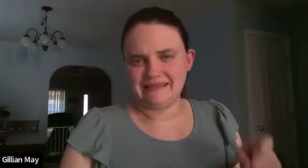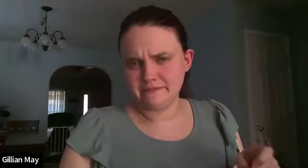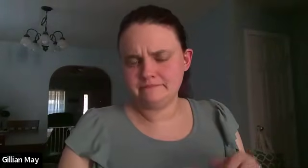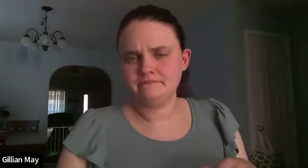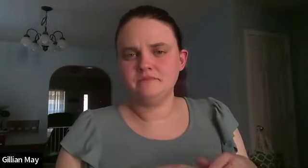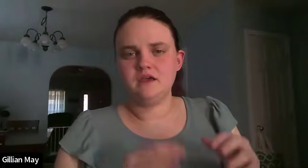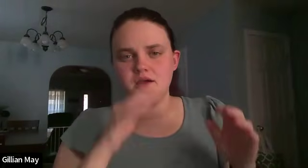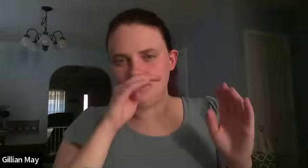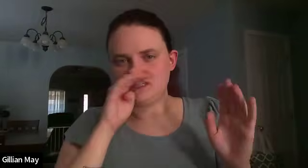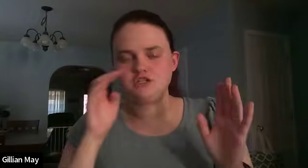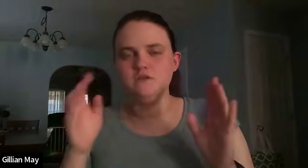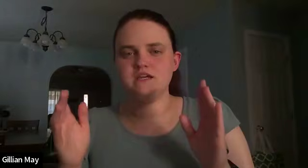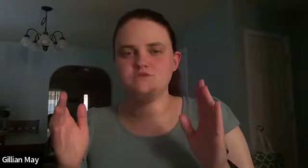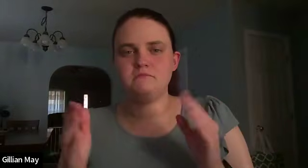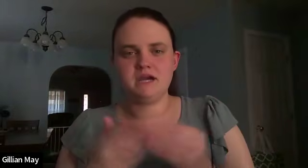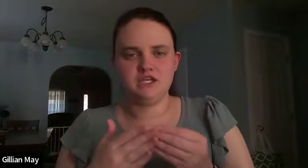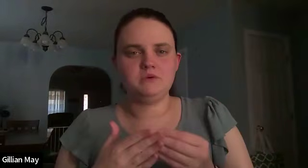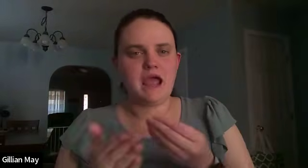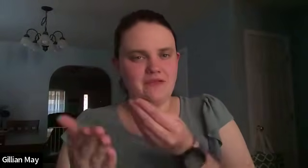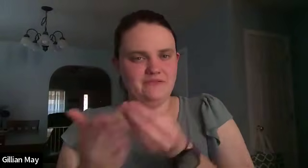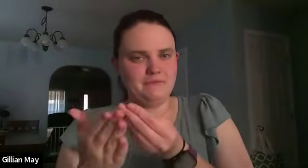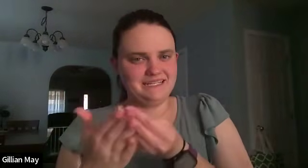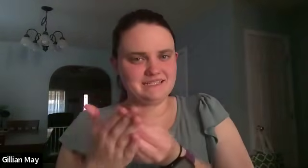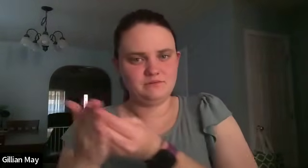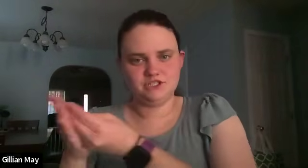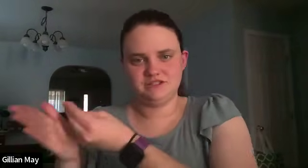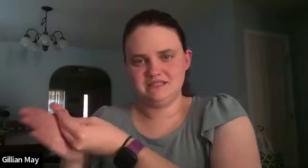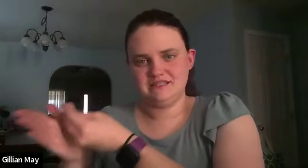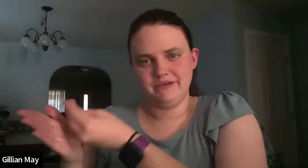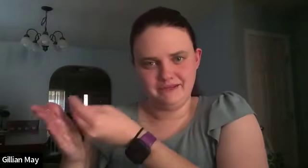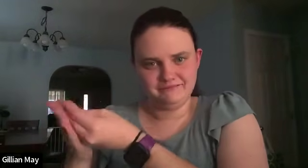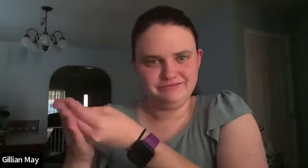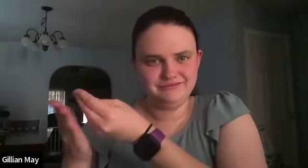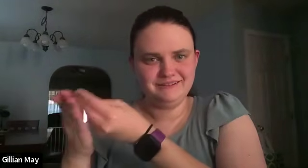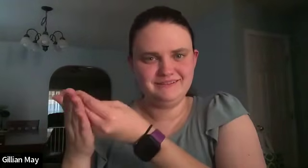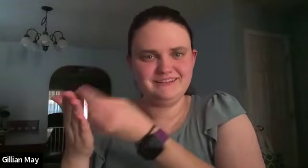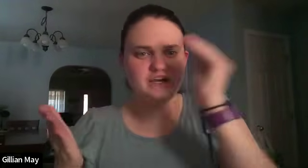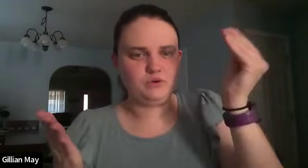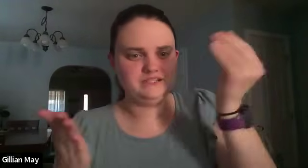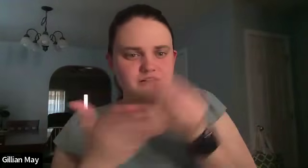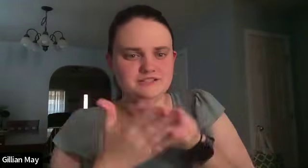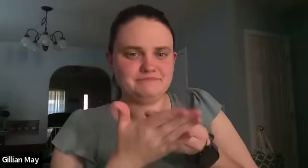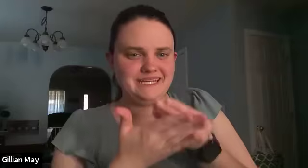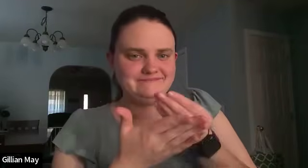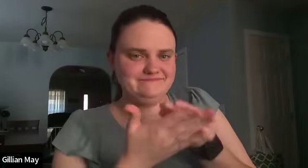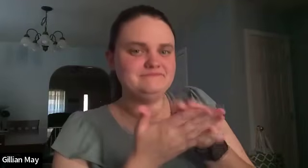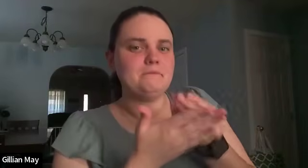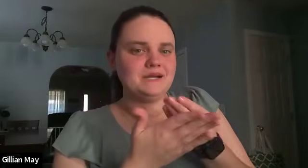need. But that's just only because with money, you would add the money sign, which this is money. This is like holding dollars, money,